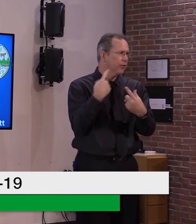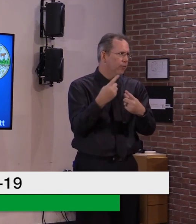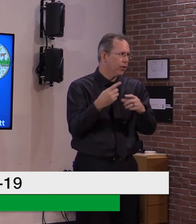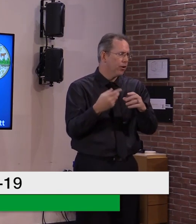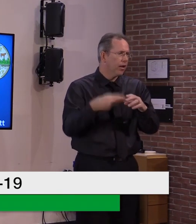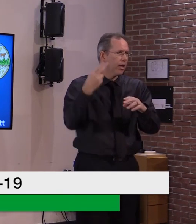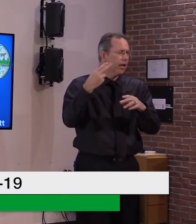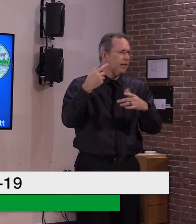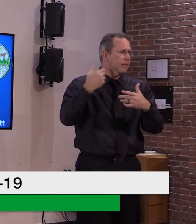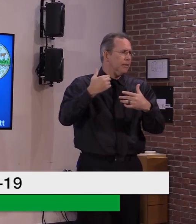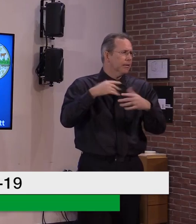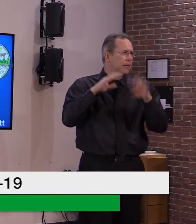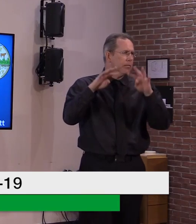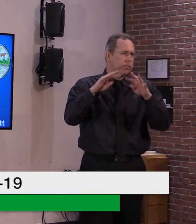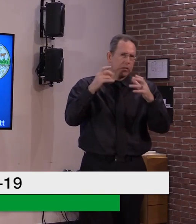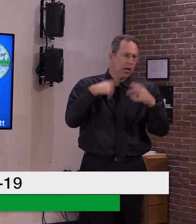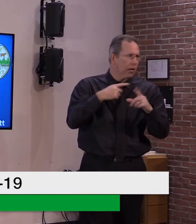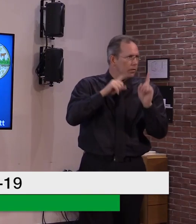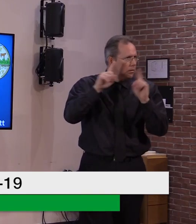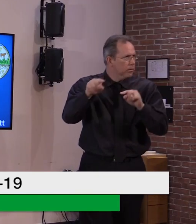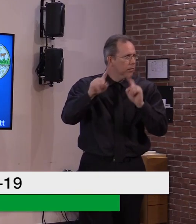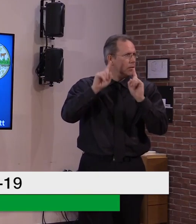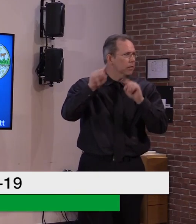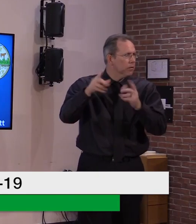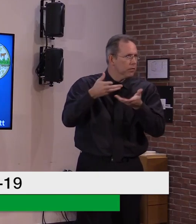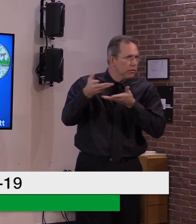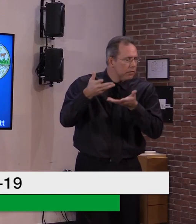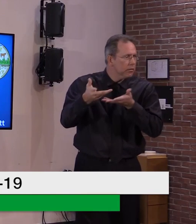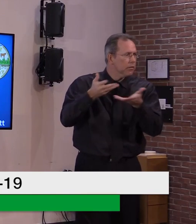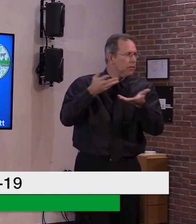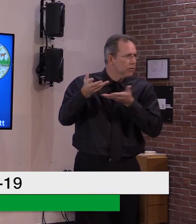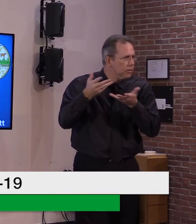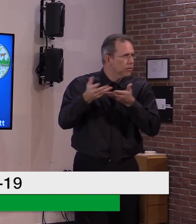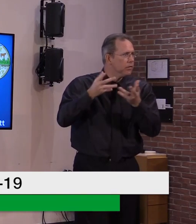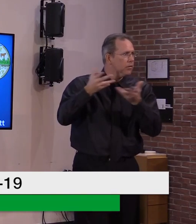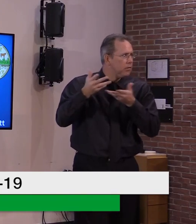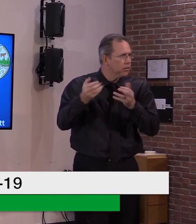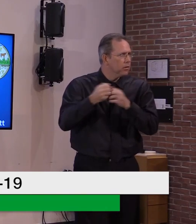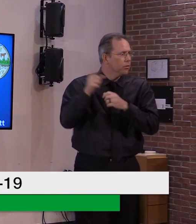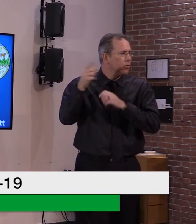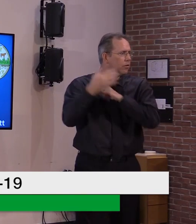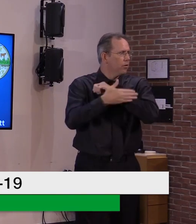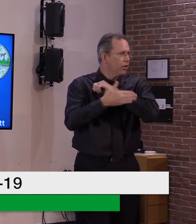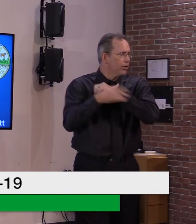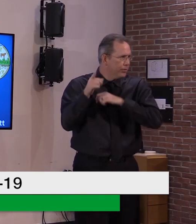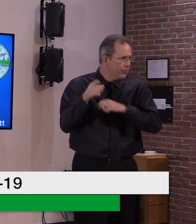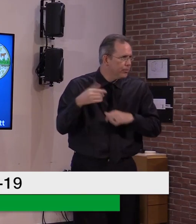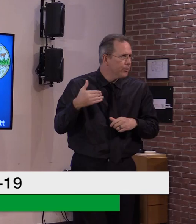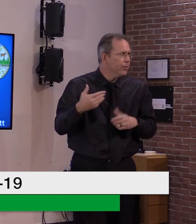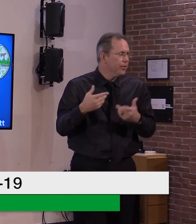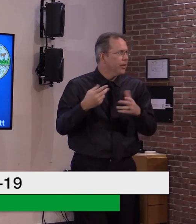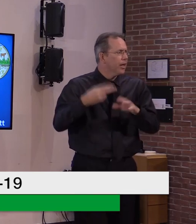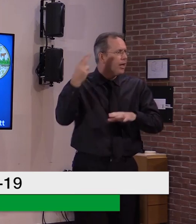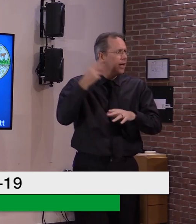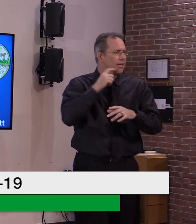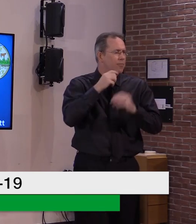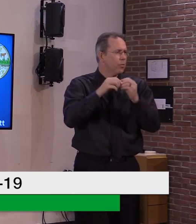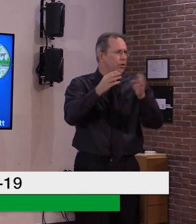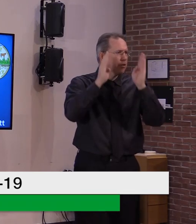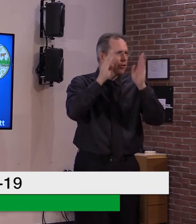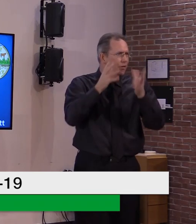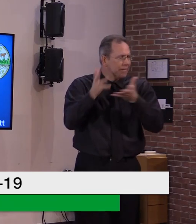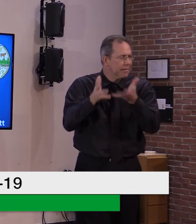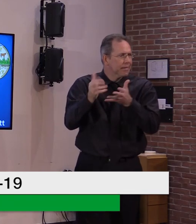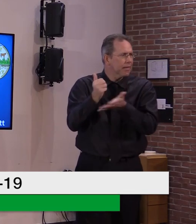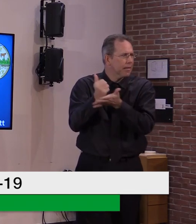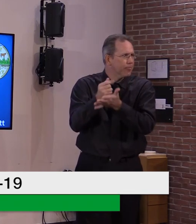we spent a lot of time with them because of of the situation in washington county we certainly